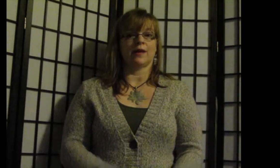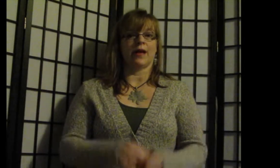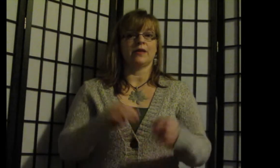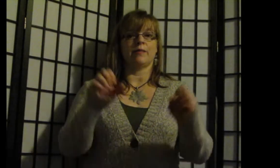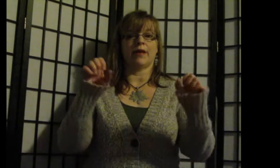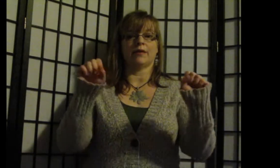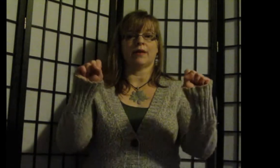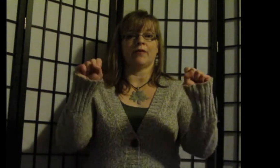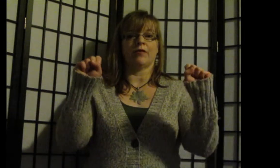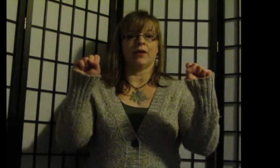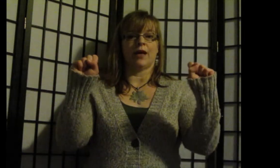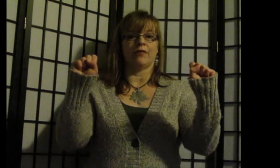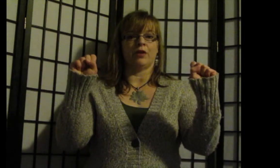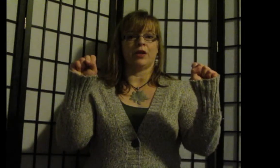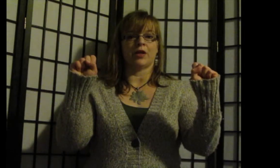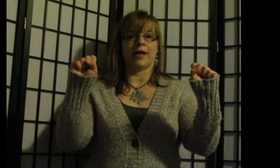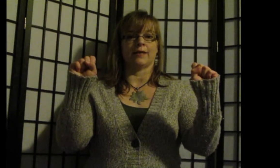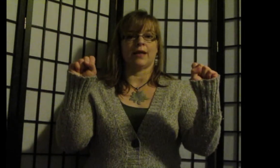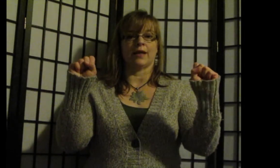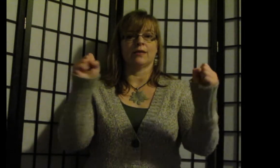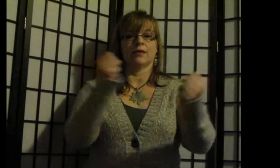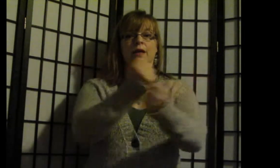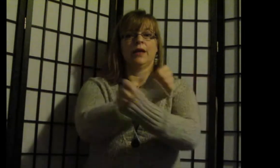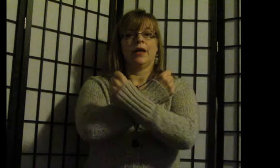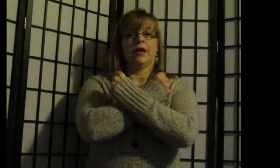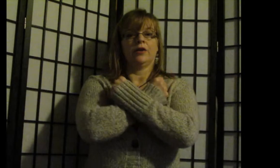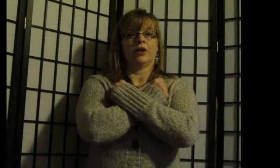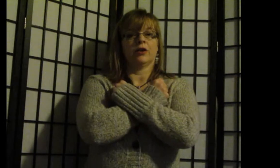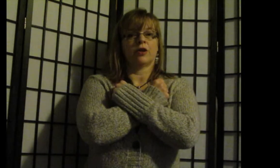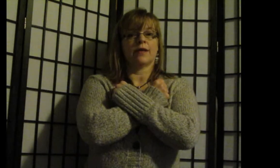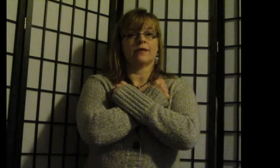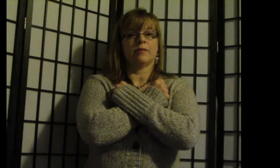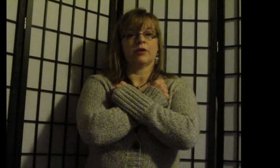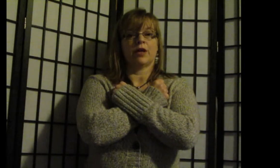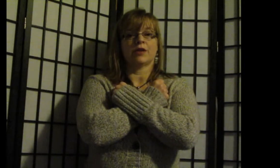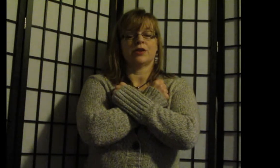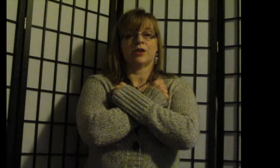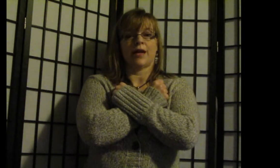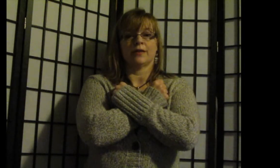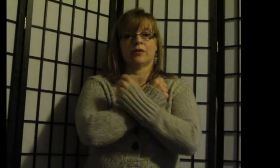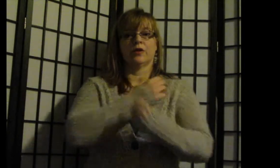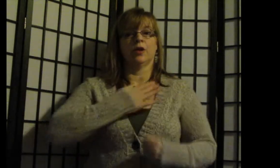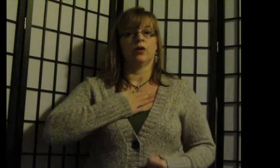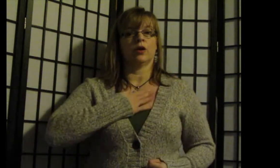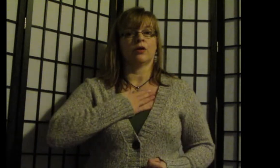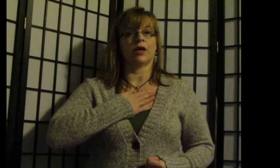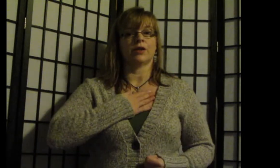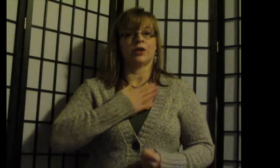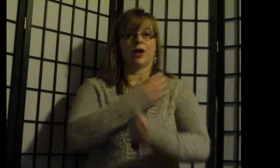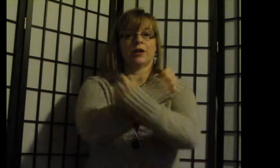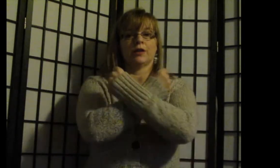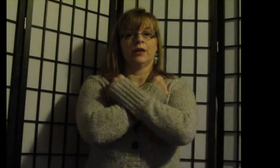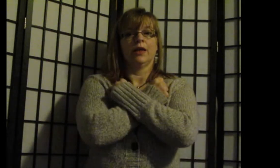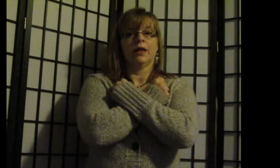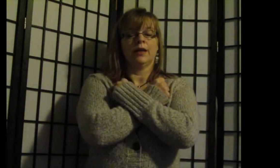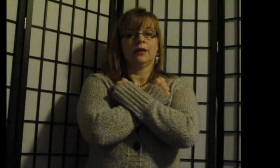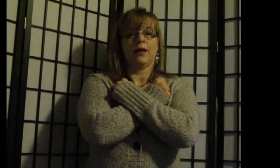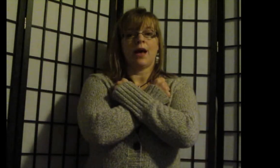sign. To make the sign for love, you need your S hands, and you're going to cross them across your chest or across your heart.